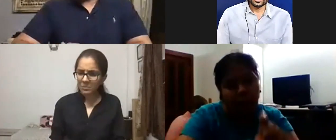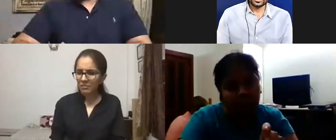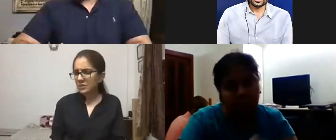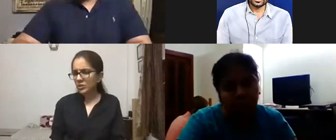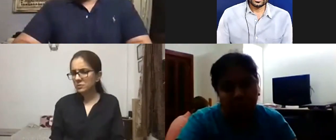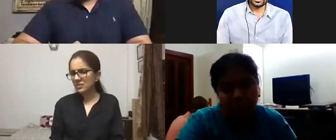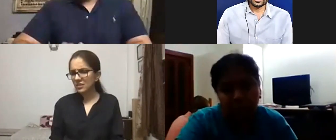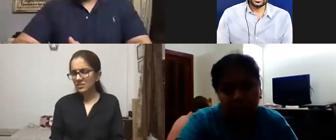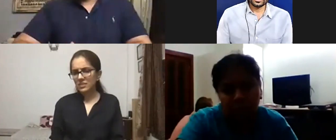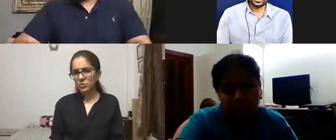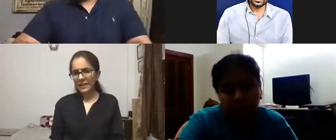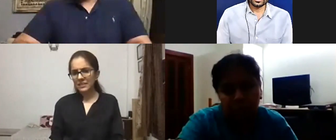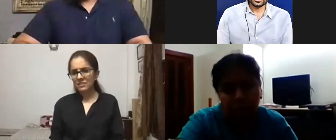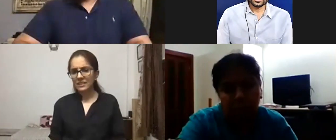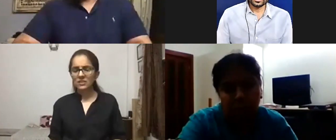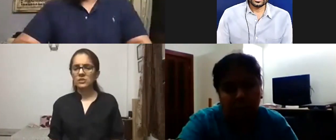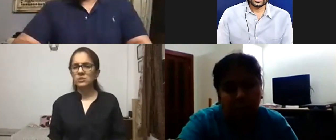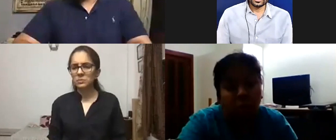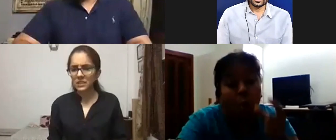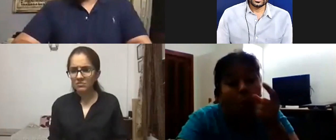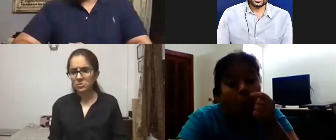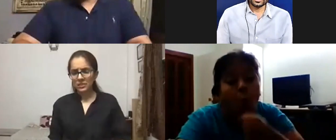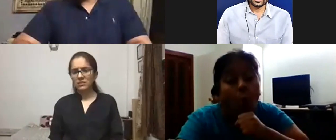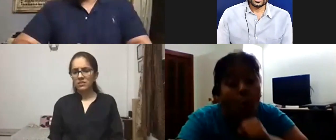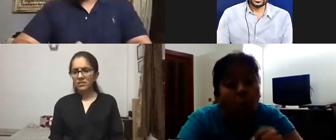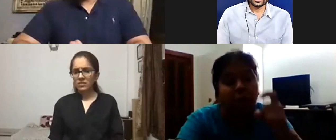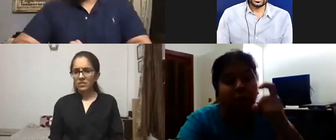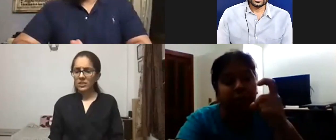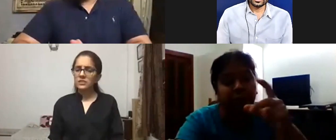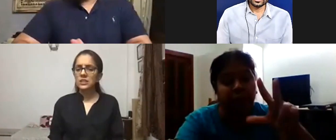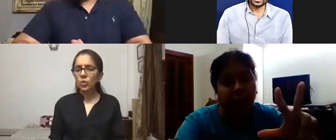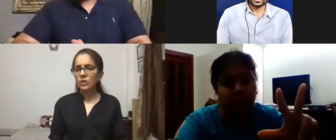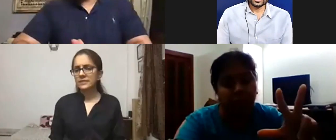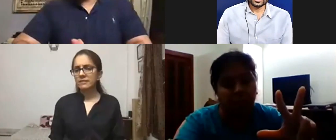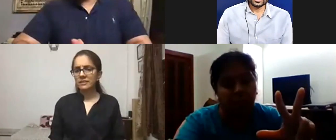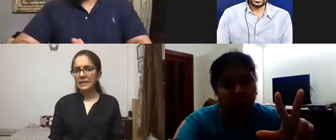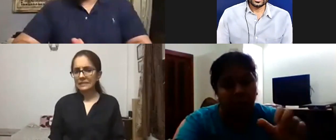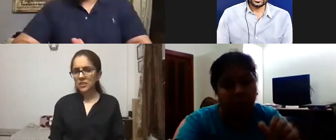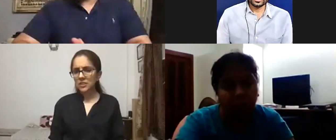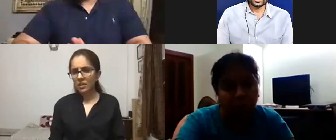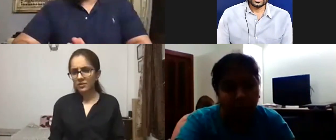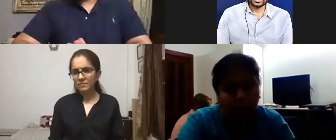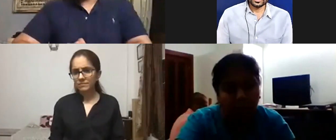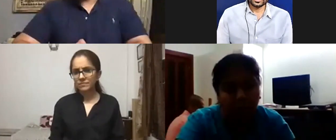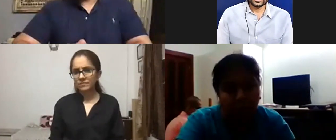Some government hospital that you can take the vaccine. So that was a bit confusing. He's old. He's 78.